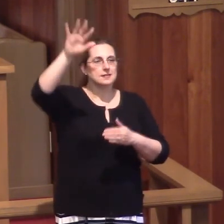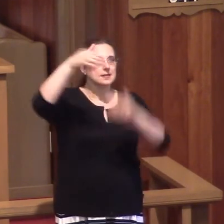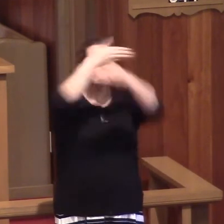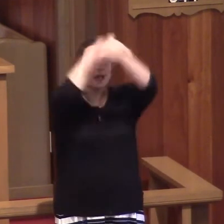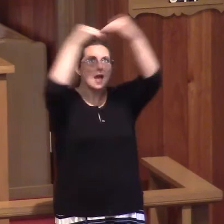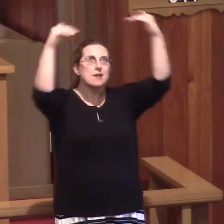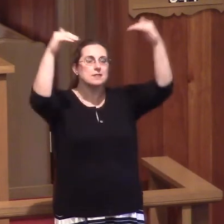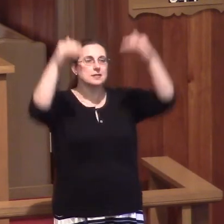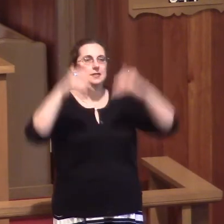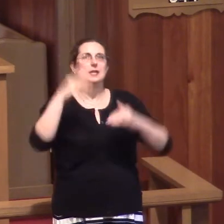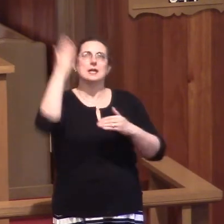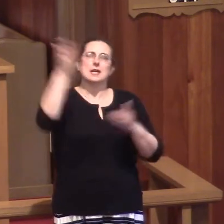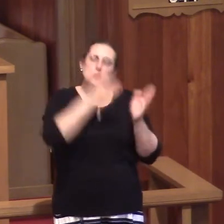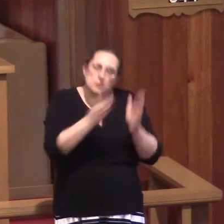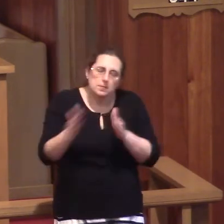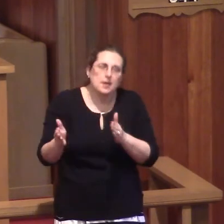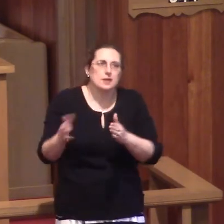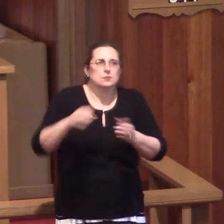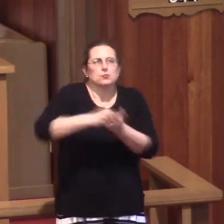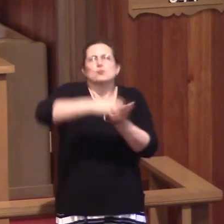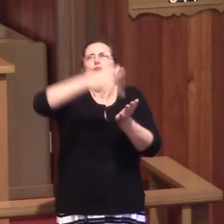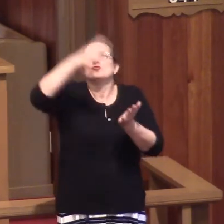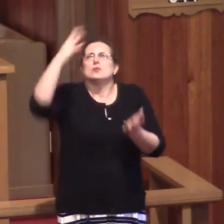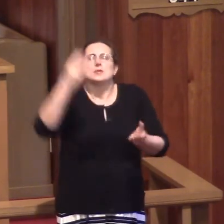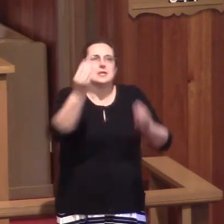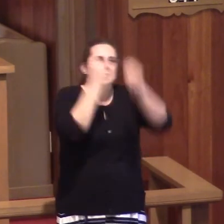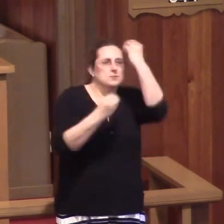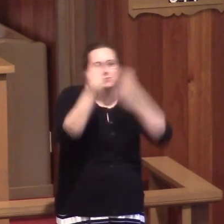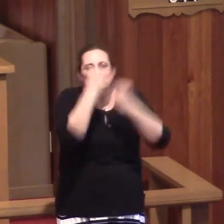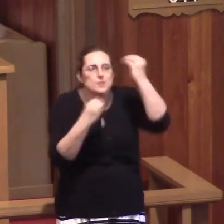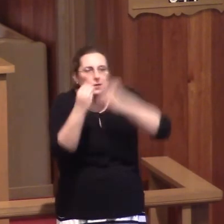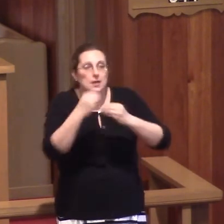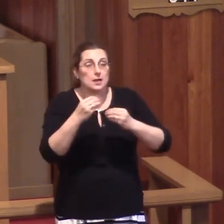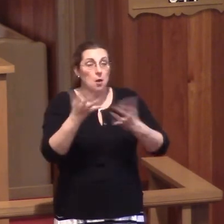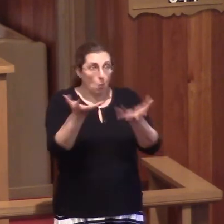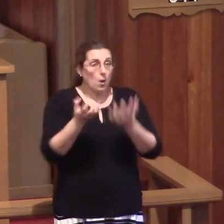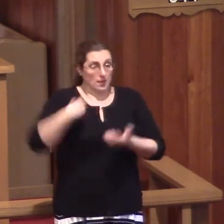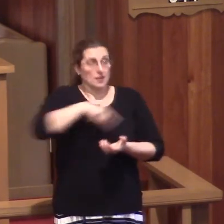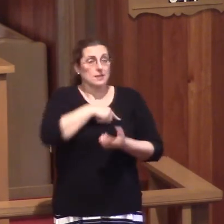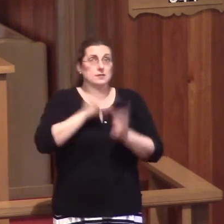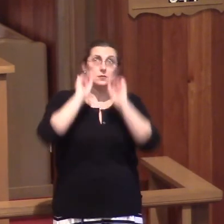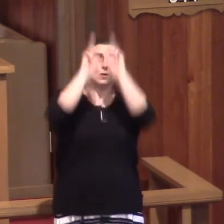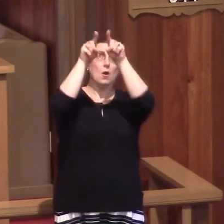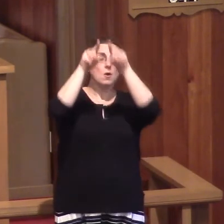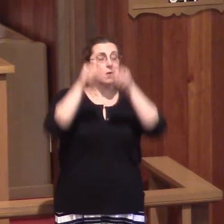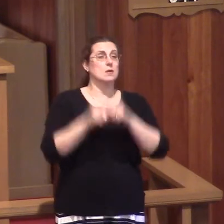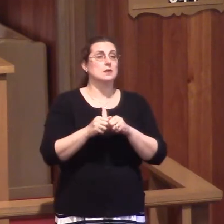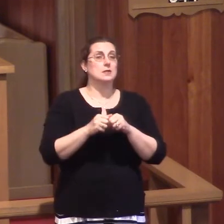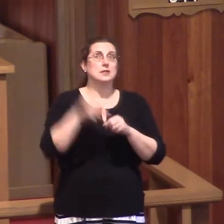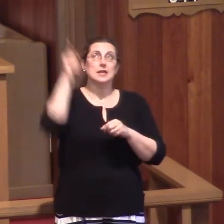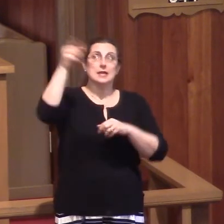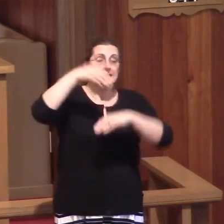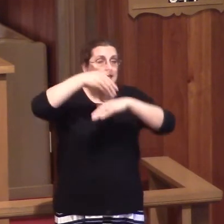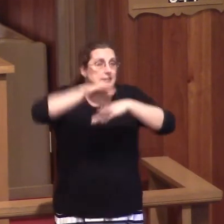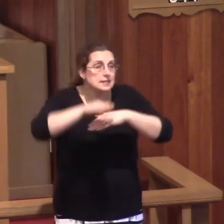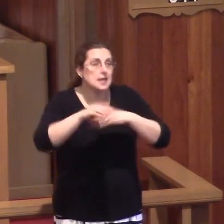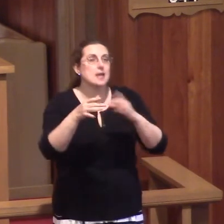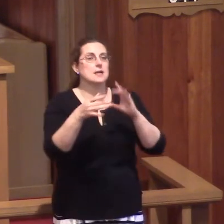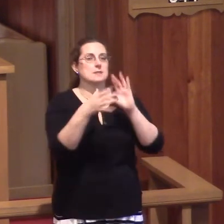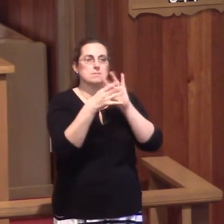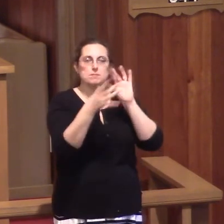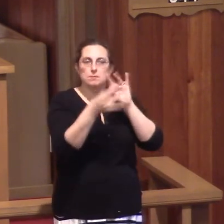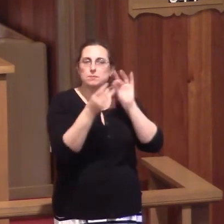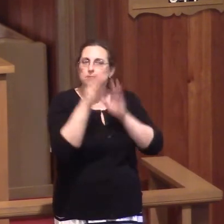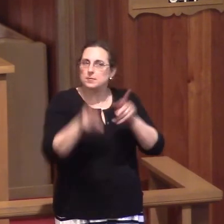He has prepared A glorious banquet Feast And he wants us To be there. He has sent His messages To proclaim